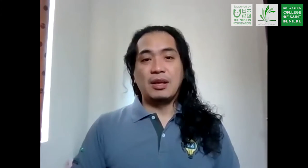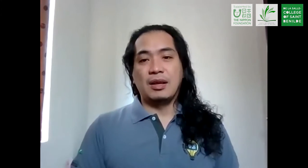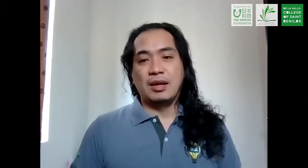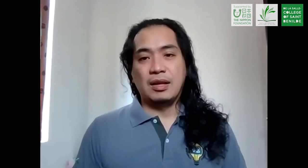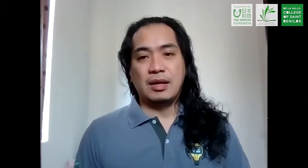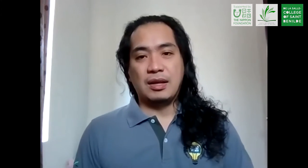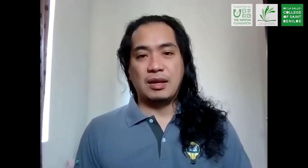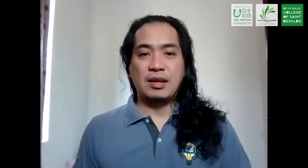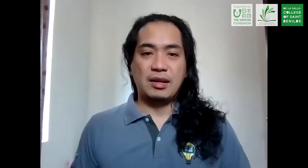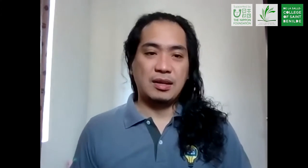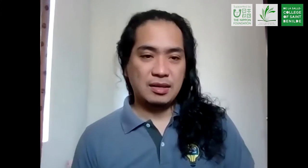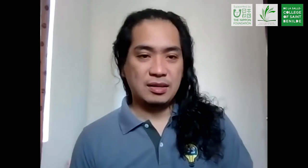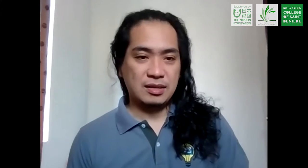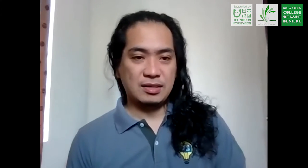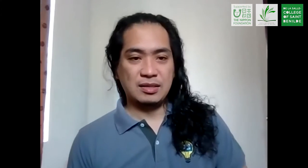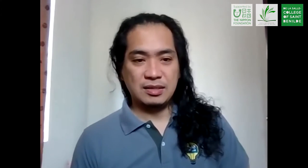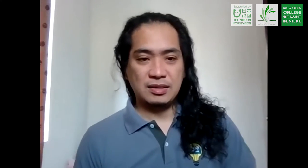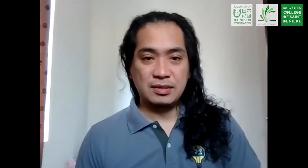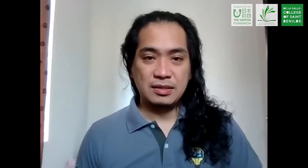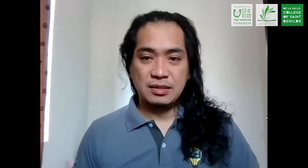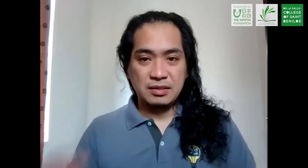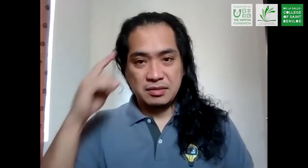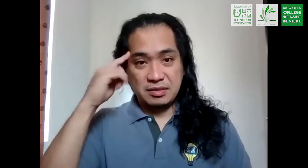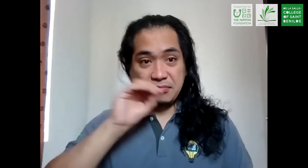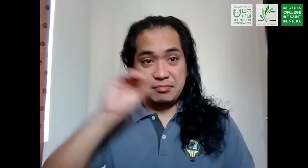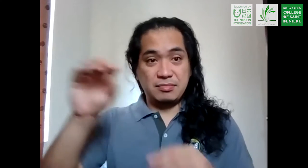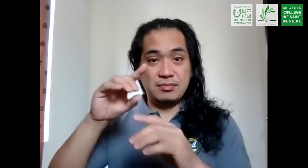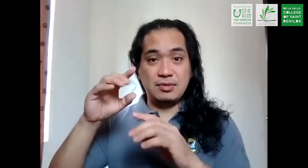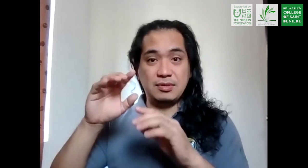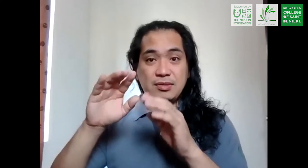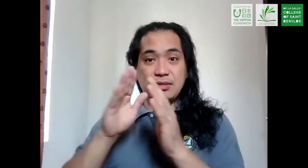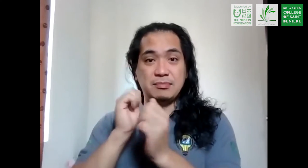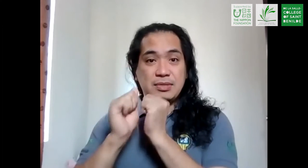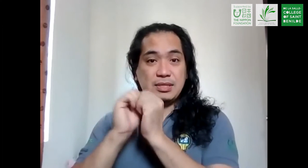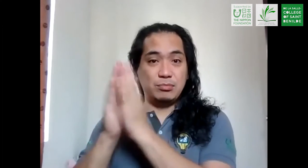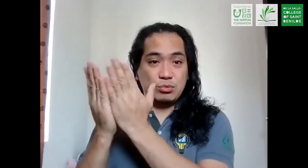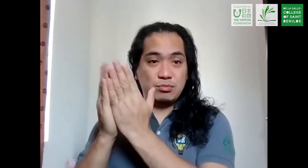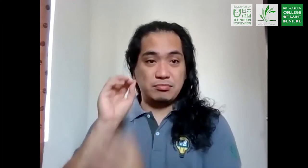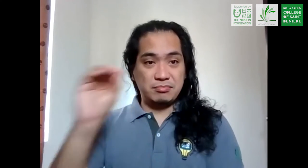better than yours, it's 1, 2, 1, 2. Yeah.